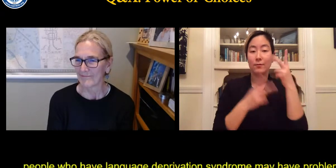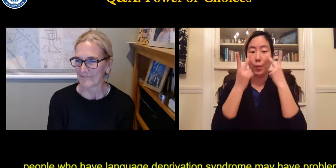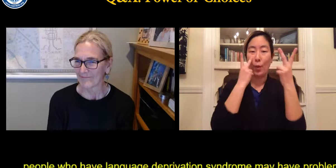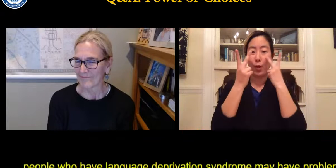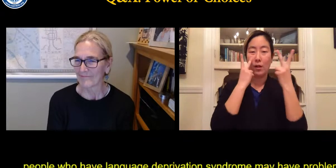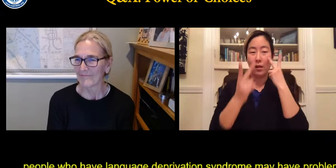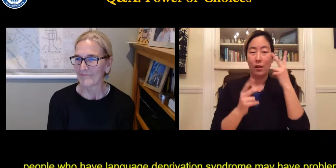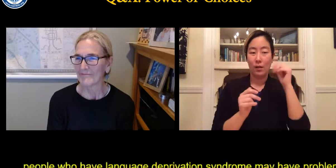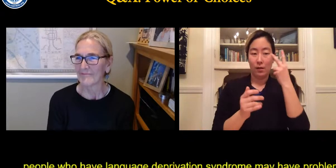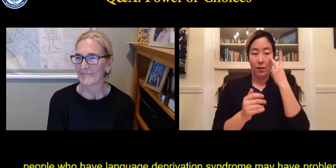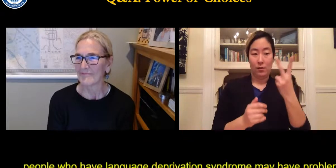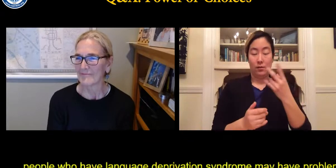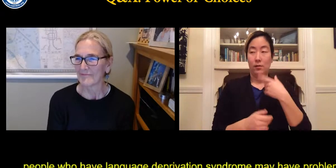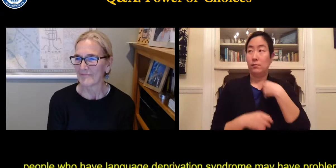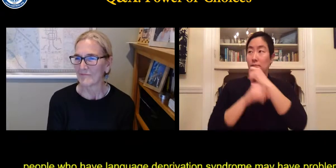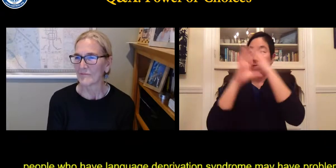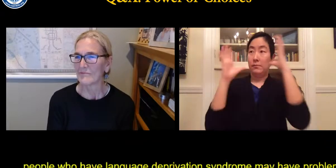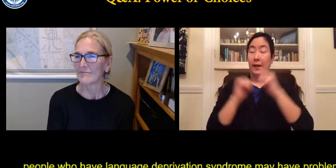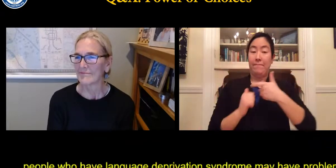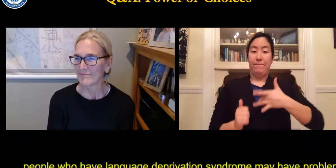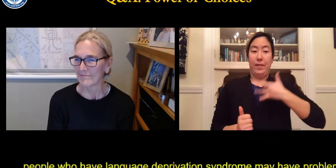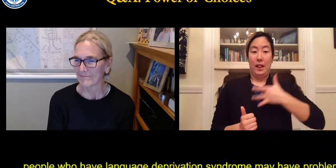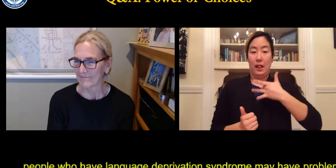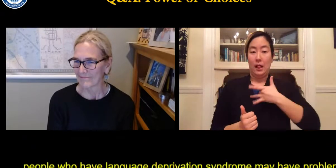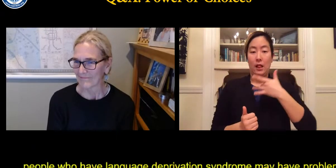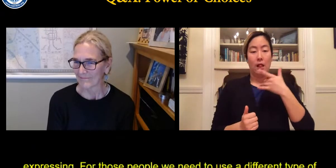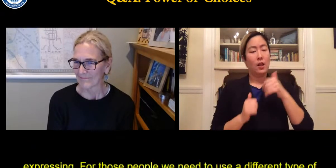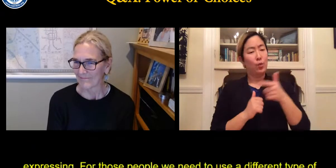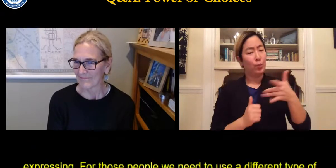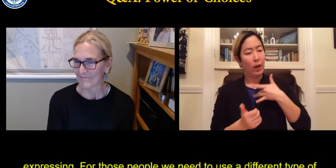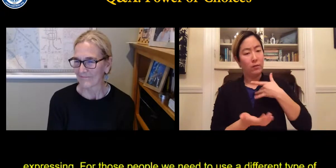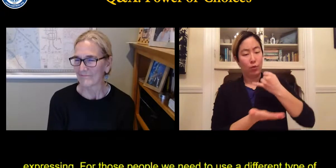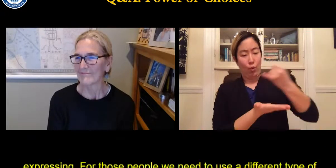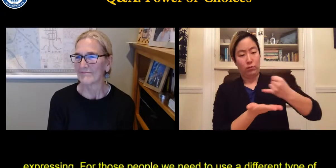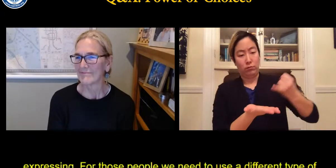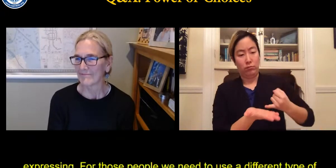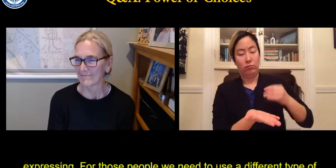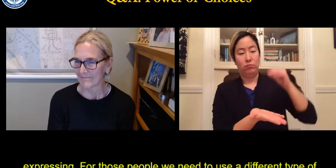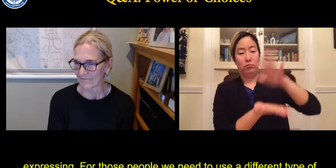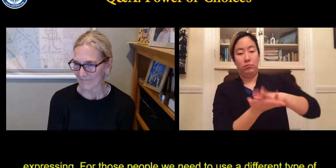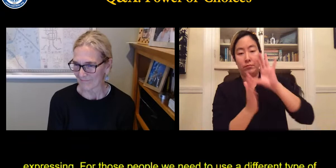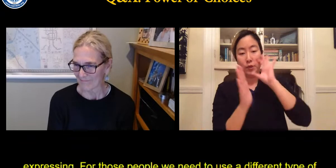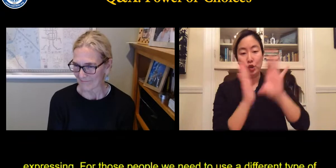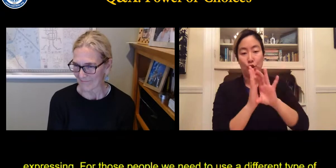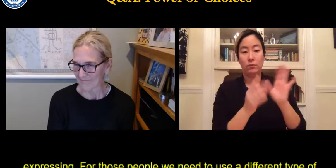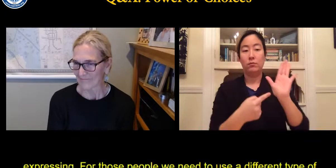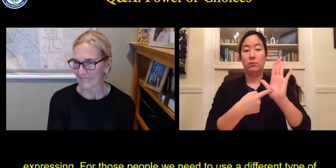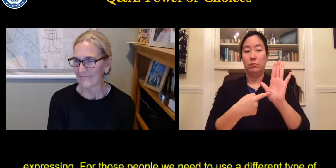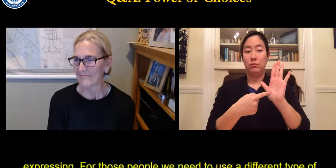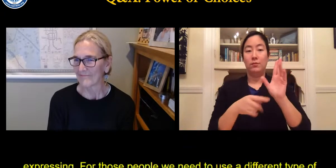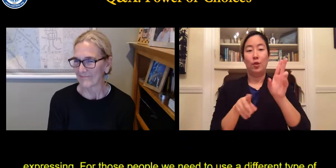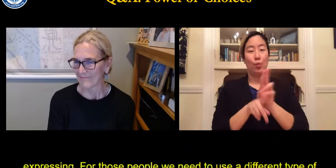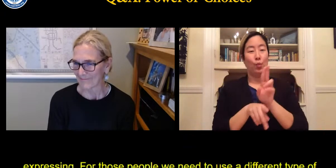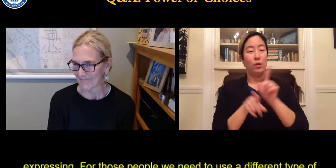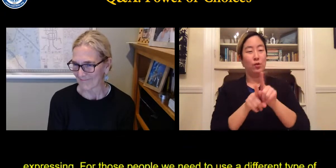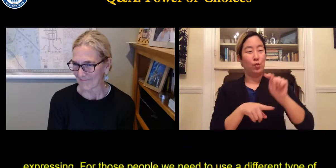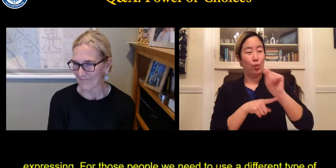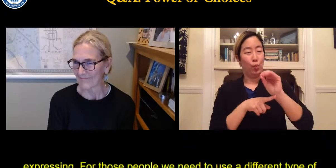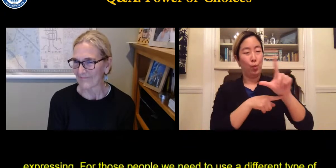therapy uses art and interaction, plus is visual, and incorporates